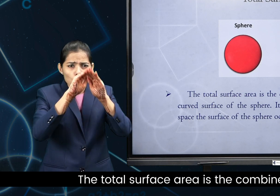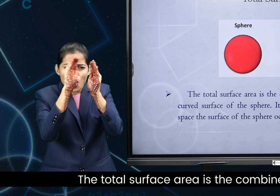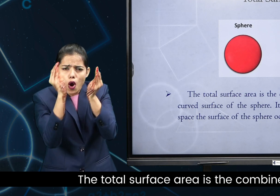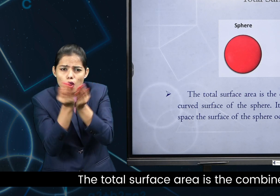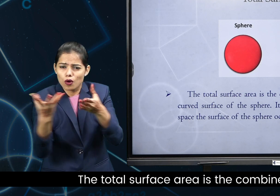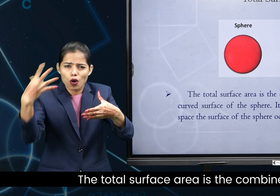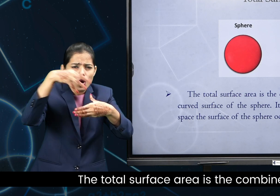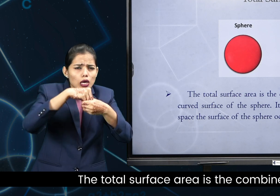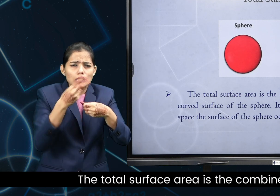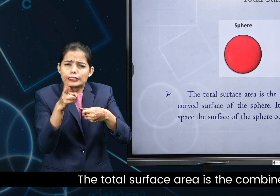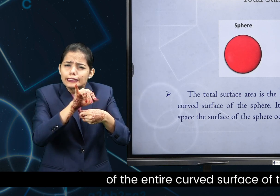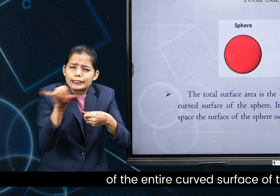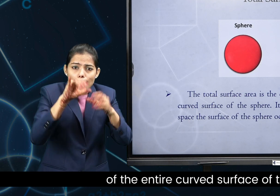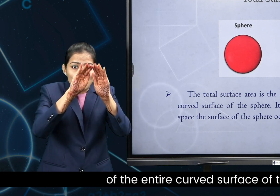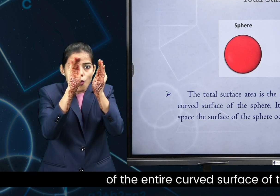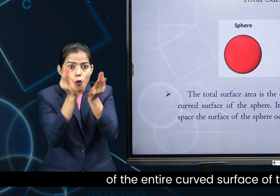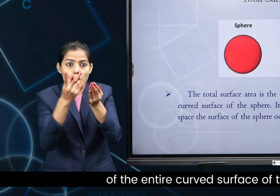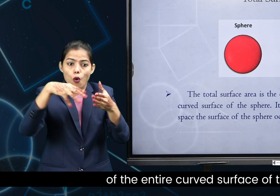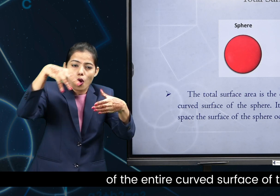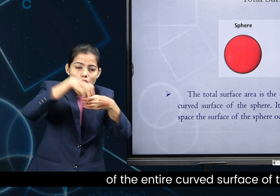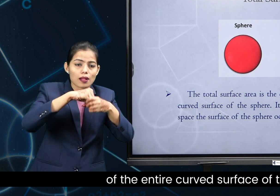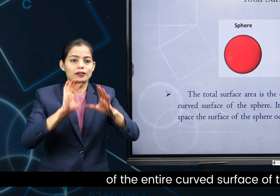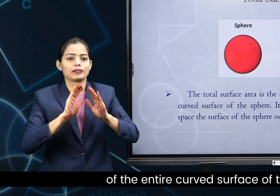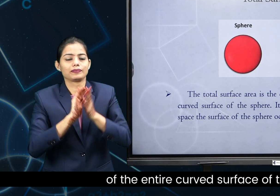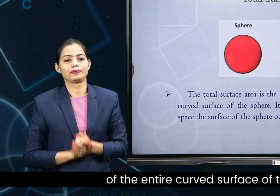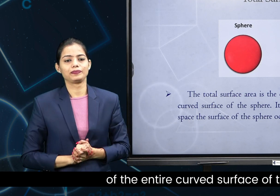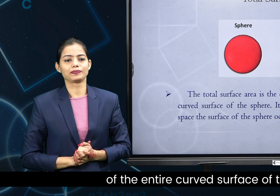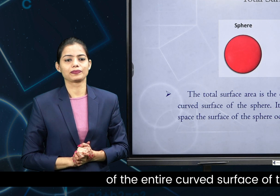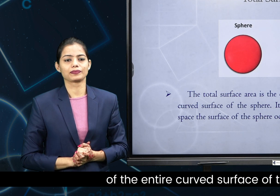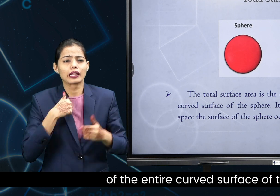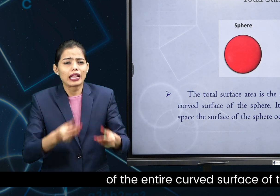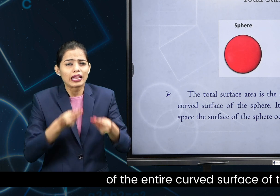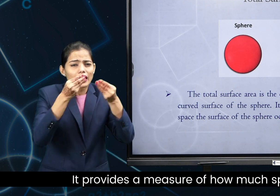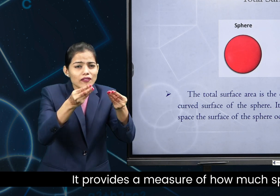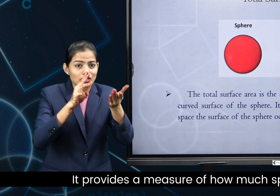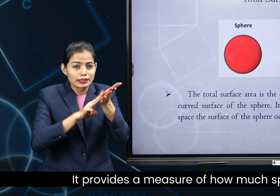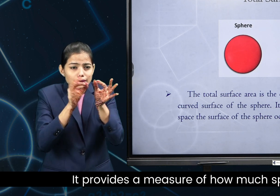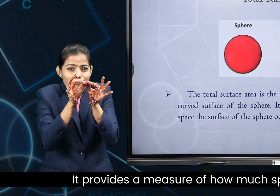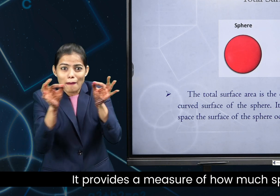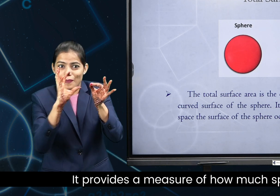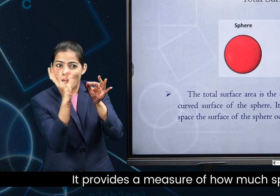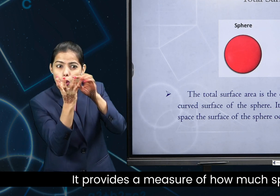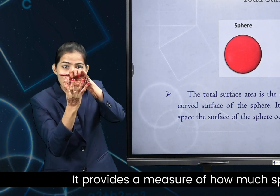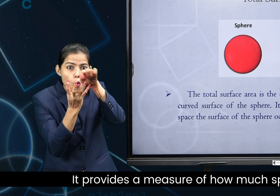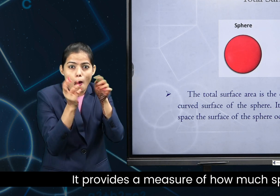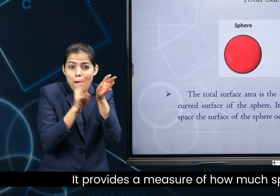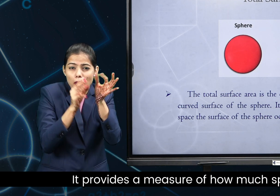combined surface area of the entire curved surface of this sphere. It provides a measure of how